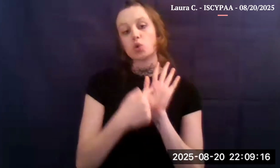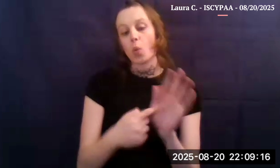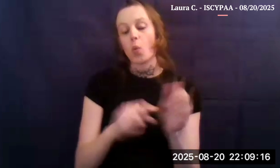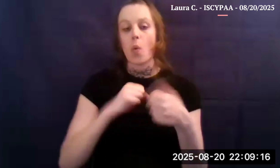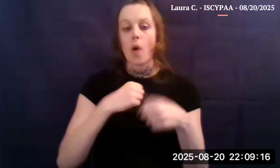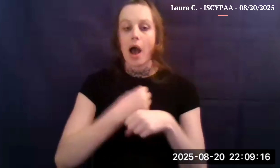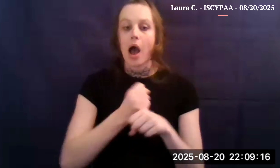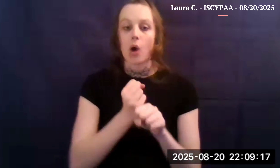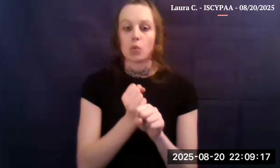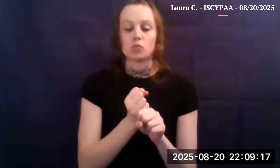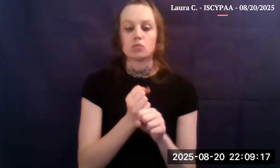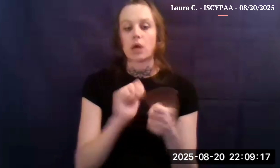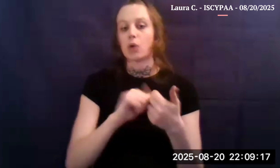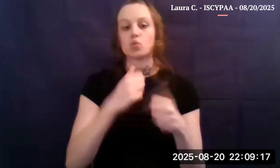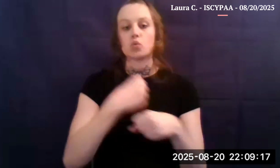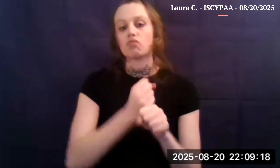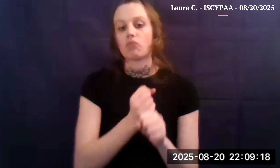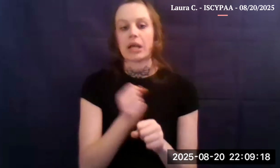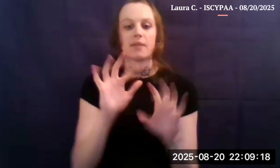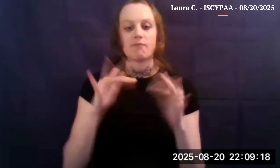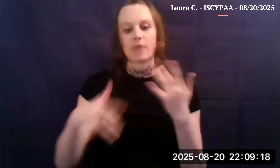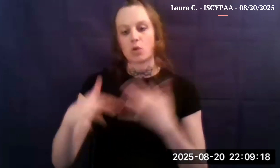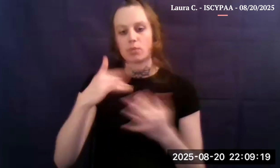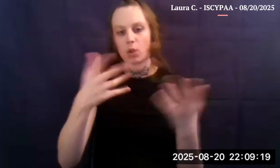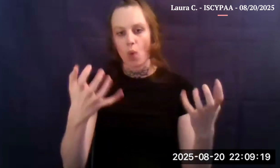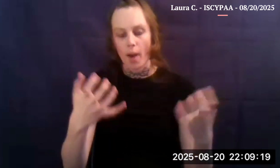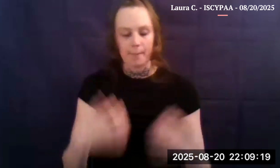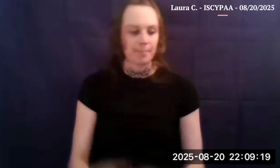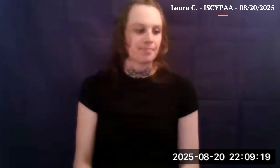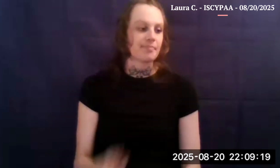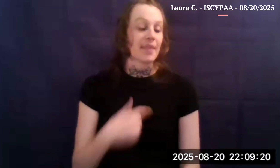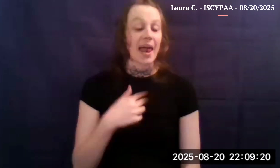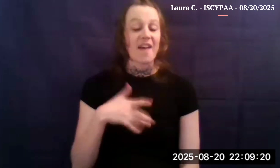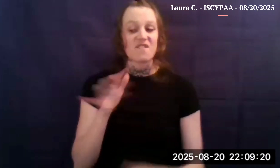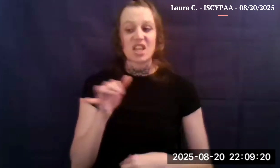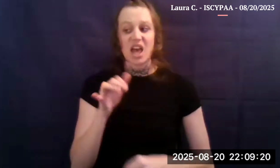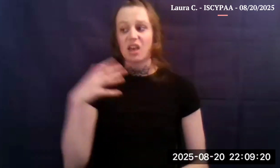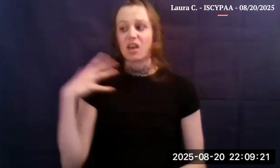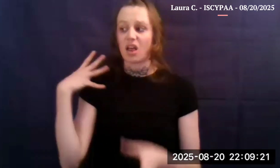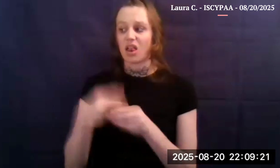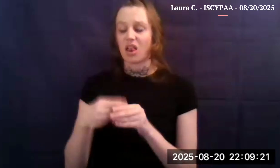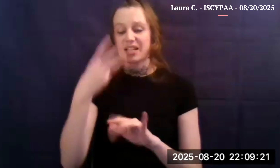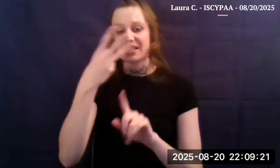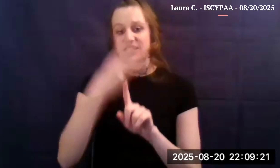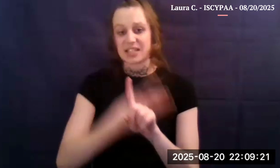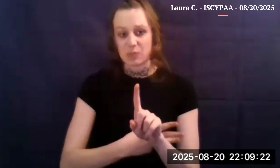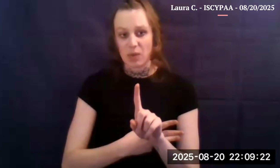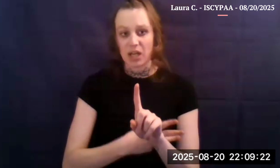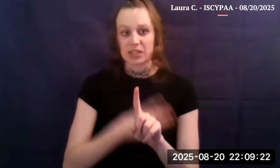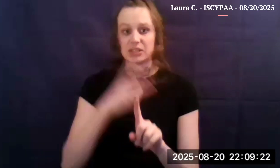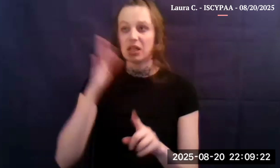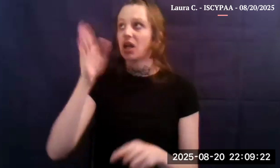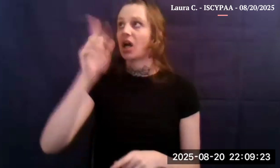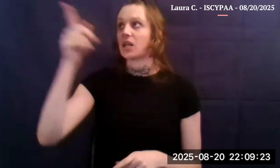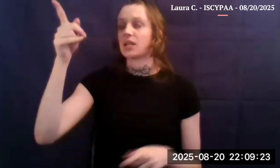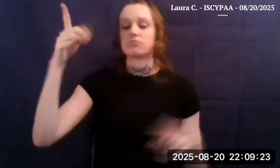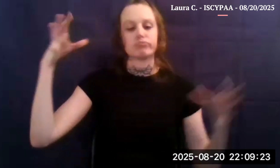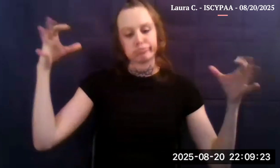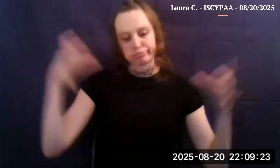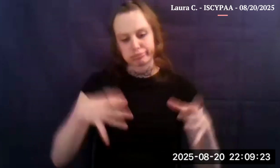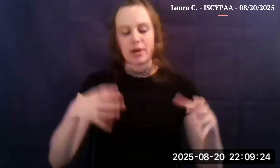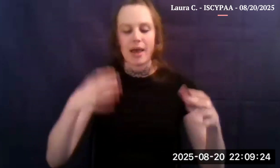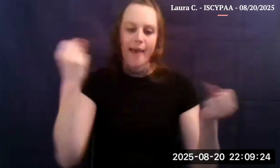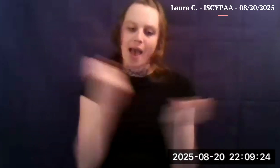And like, I feel like in these past 6 months, like, he has really pulled everything together and he has given me